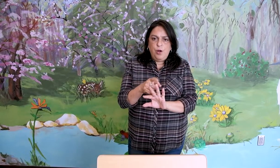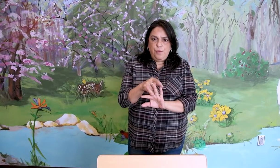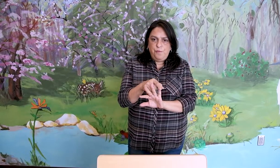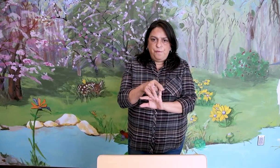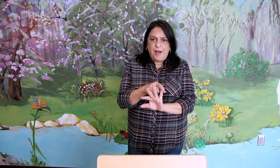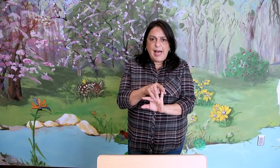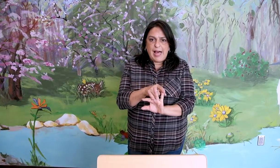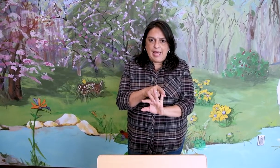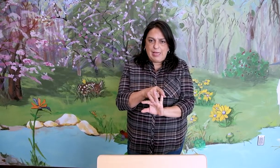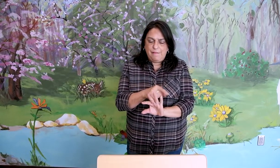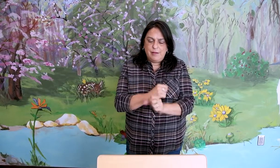1, 2, 3, 4, 5.